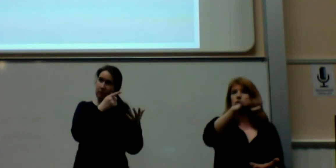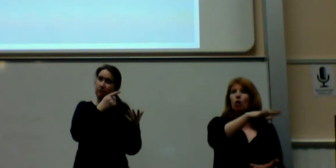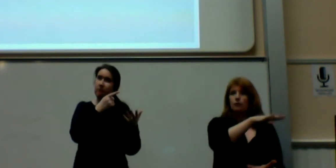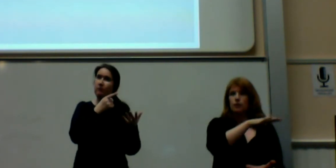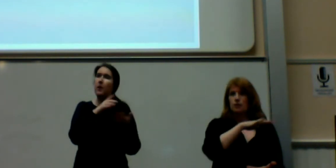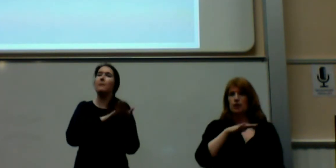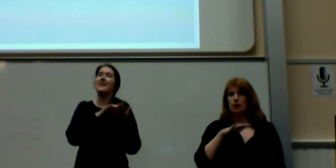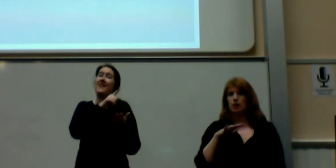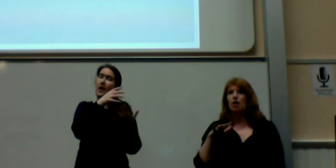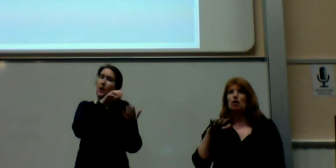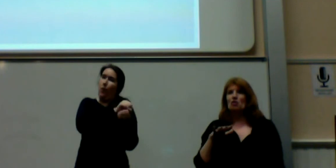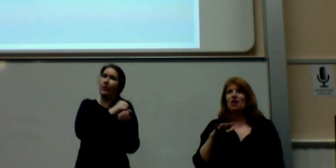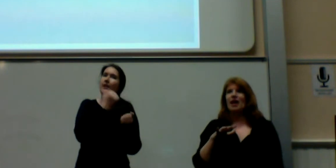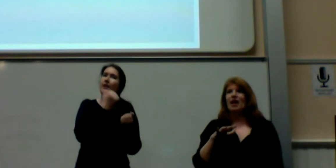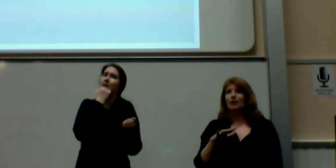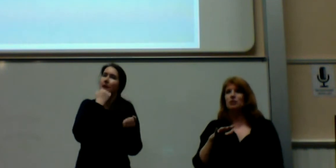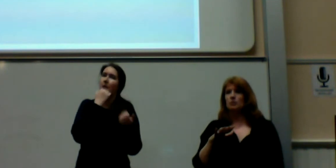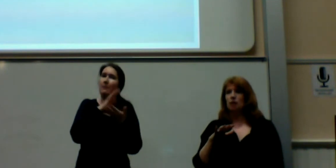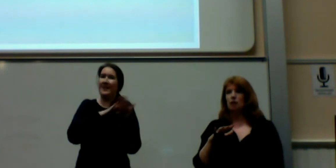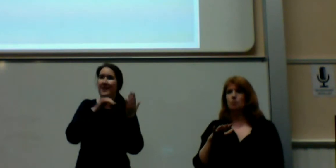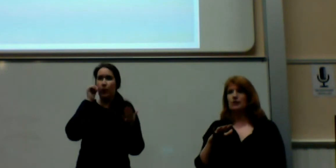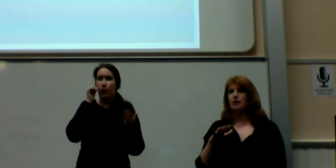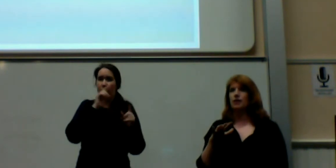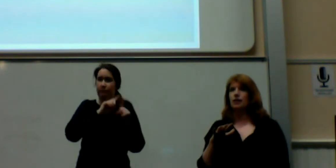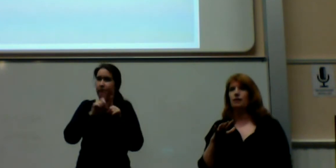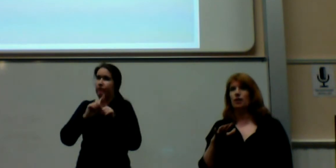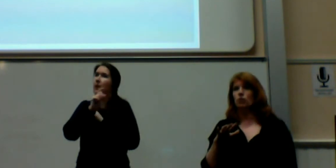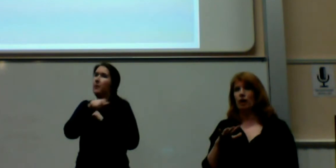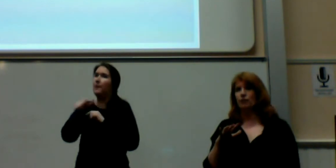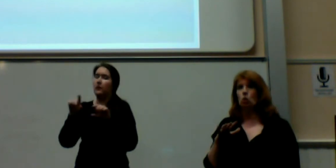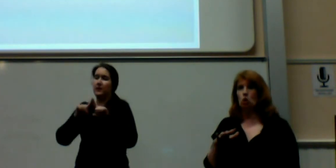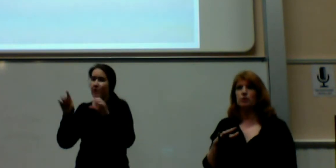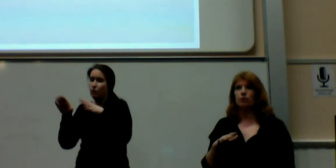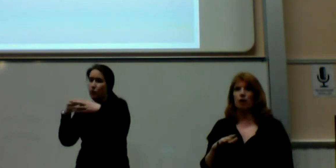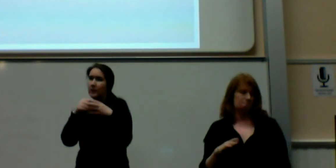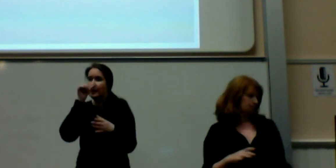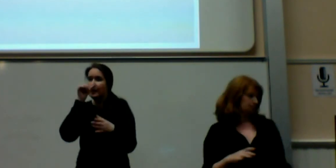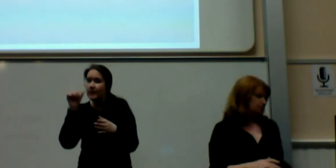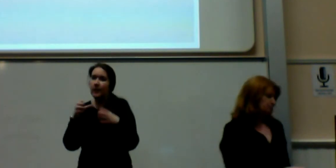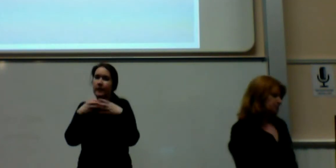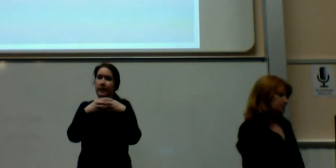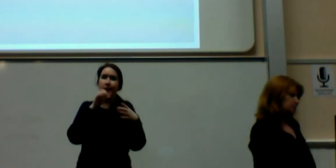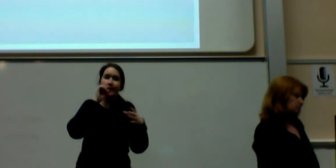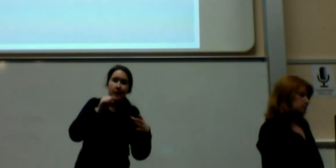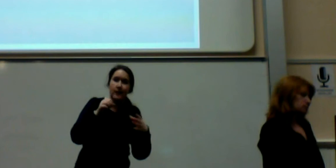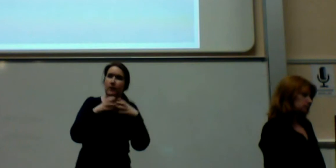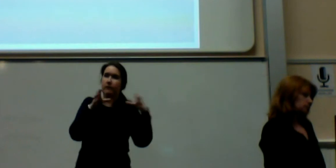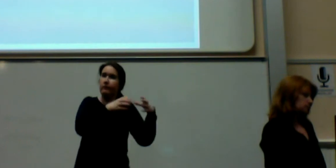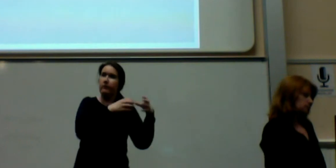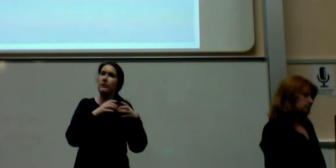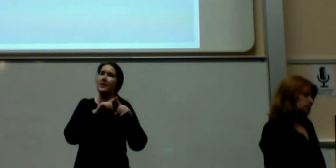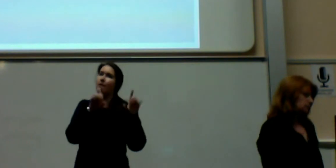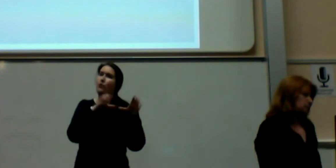amass all of this data so that they have some database that they can then derive norms from.